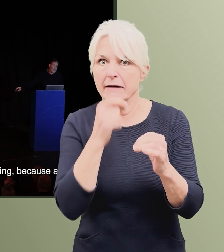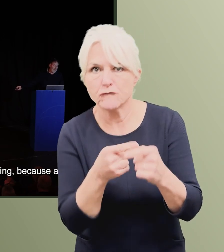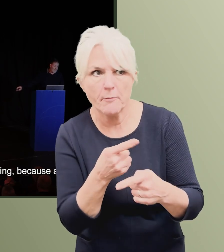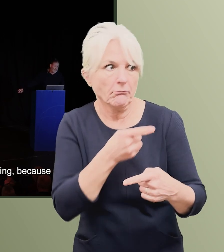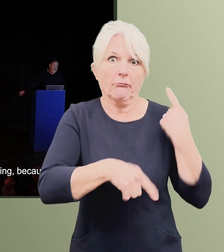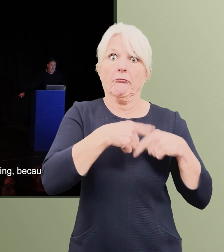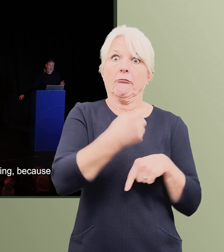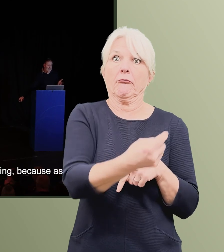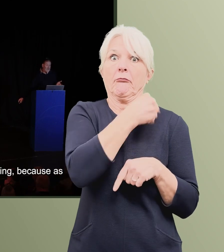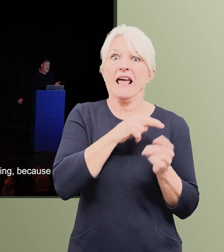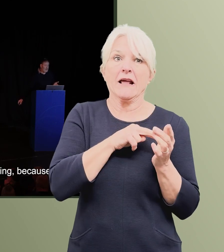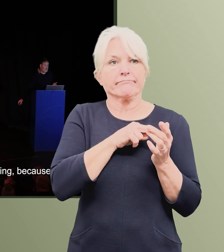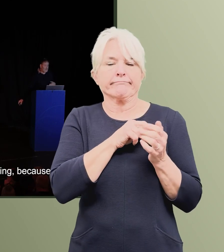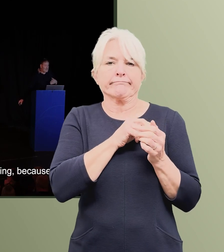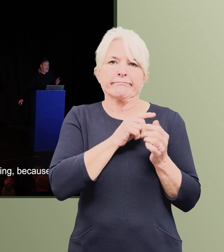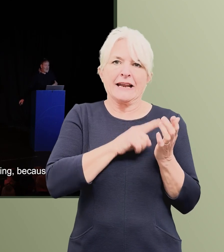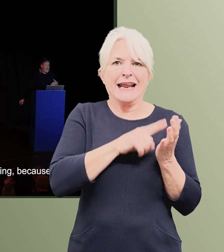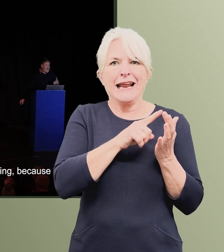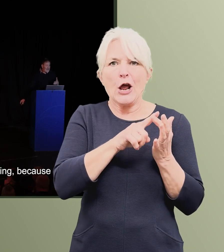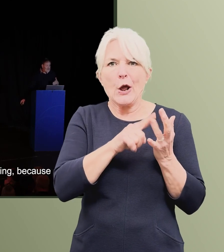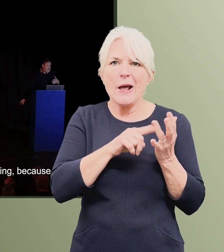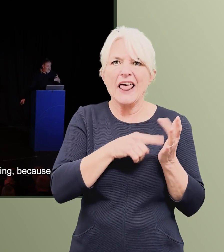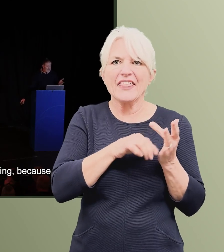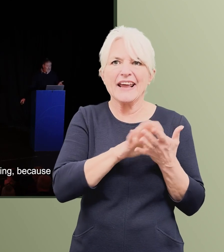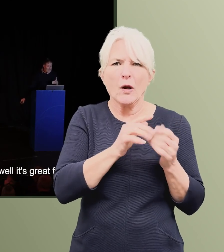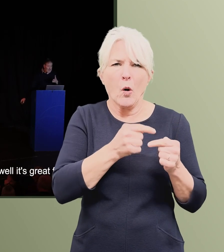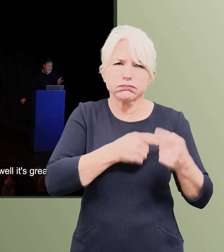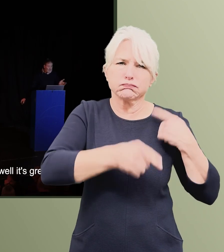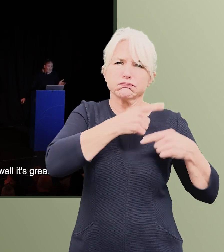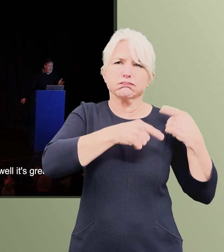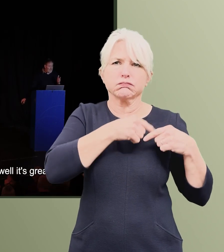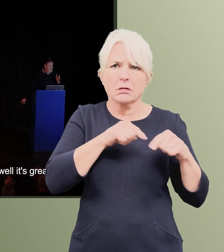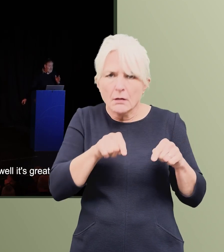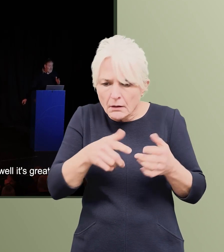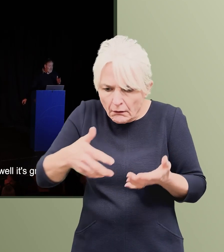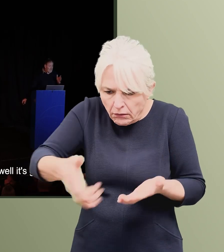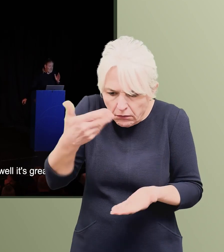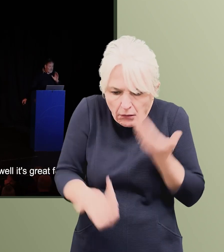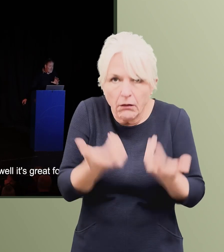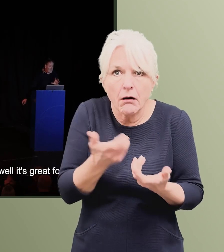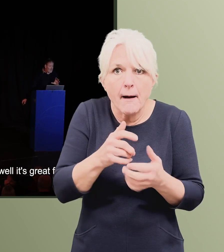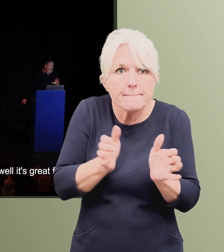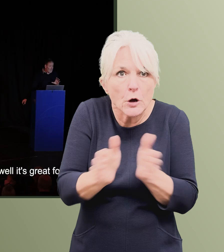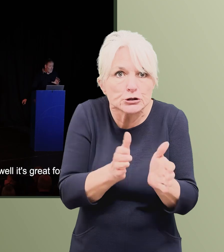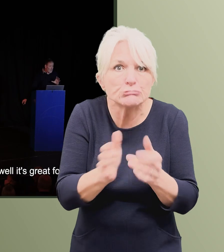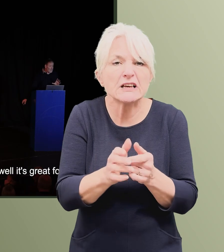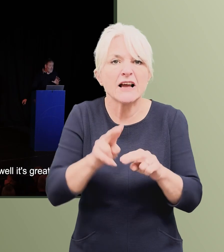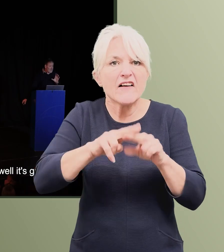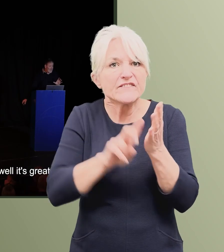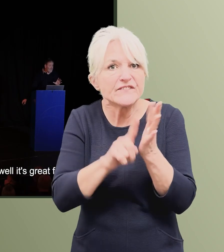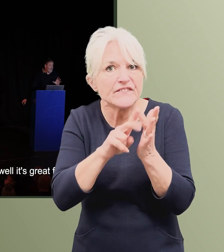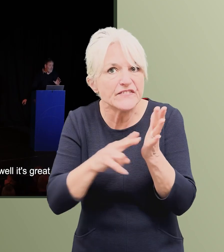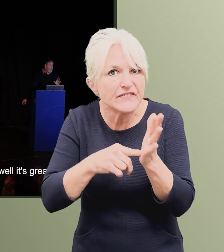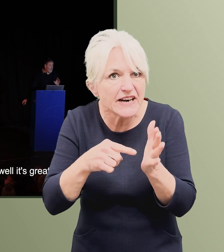pottery there and flint. And now pottery is really quite interesting because, as it's always been expressed by Luke earlier, that this part of Wales